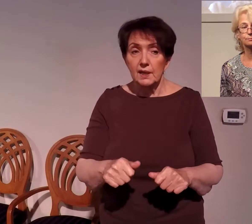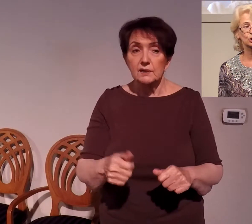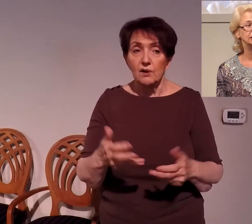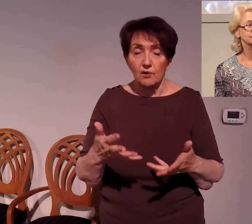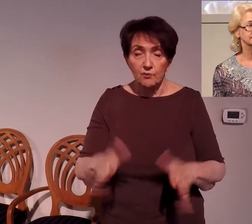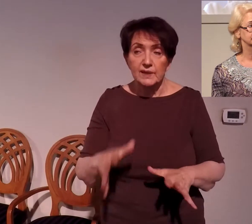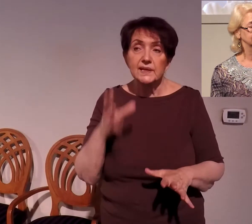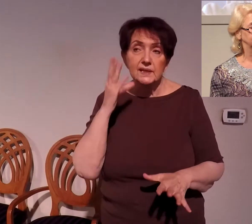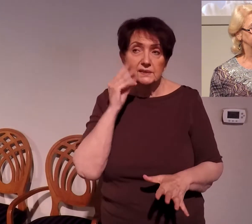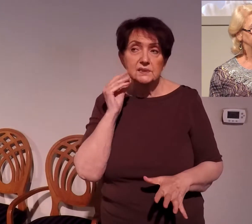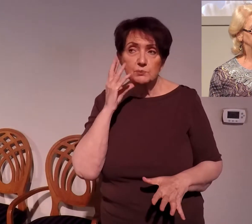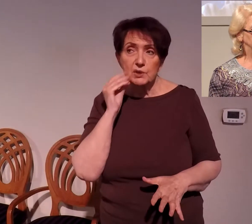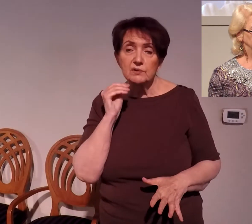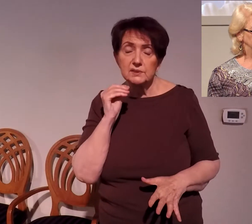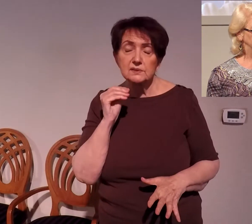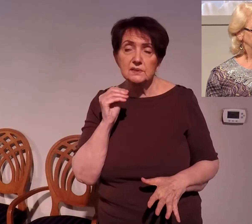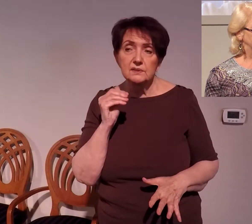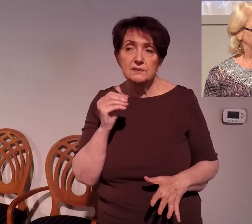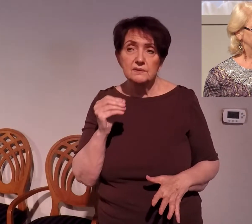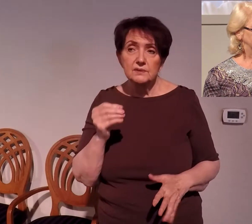already experience it,